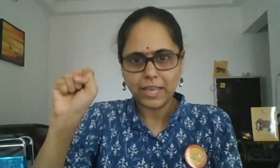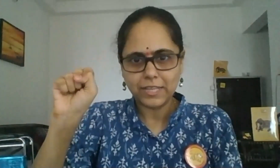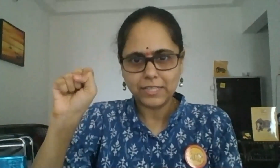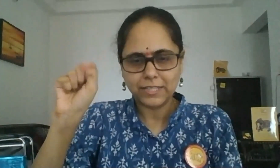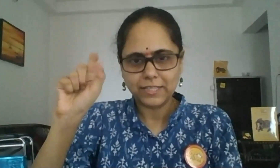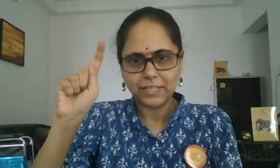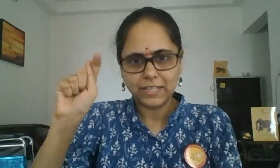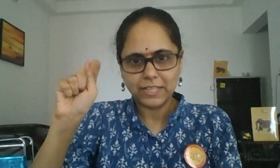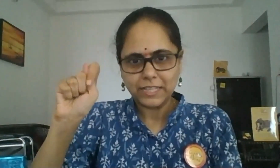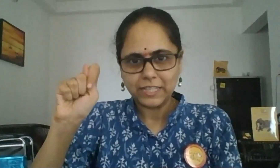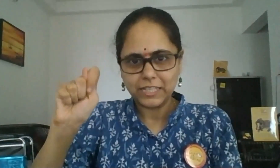S,